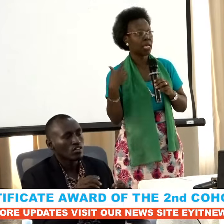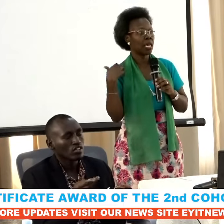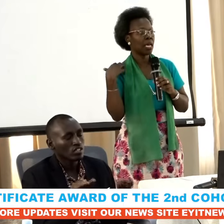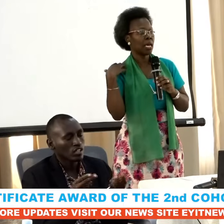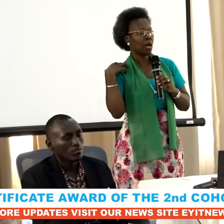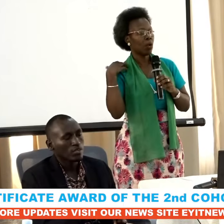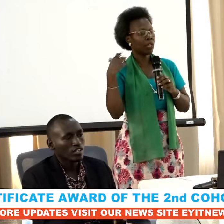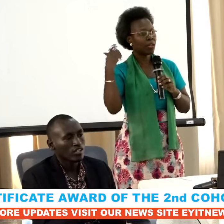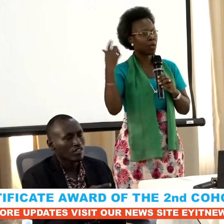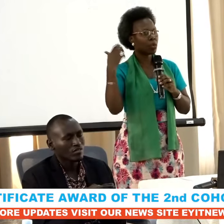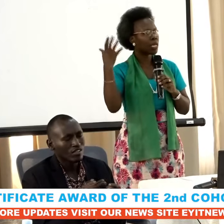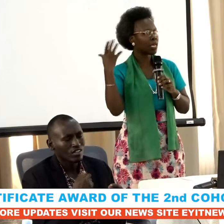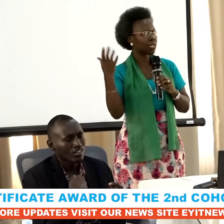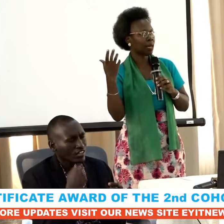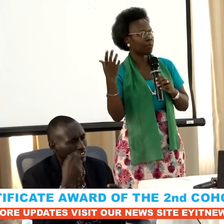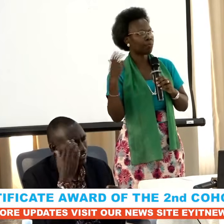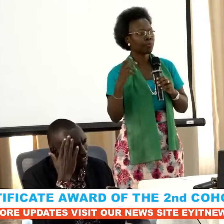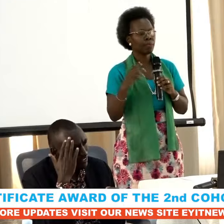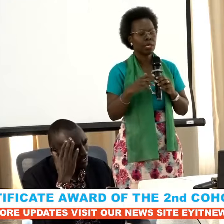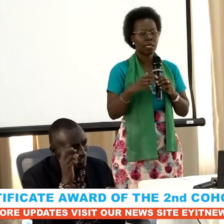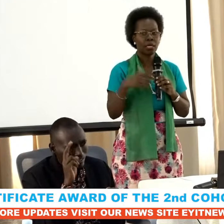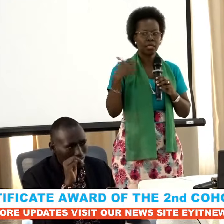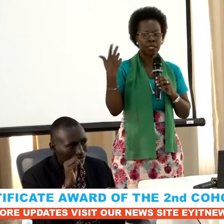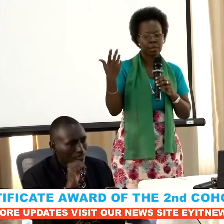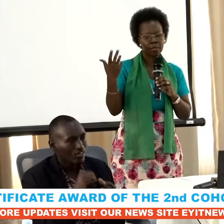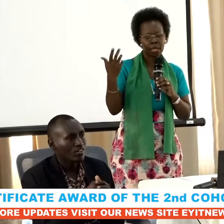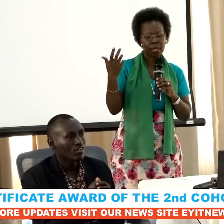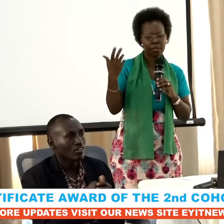was. Only that I would hear some